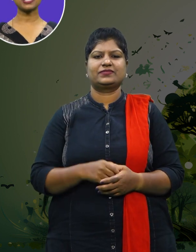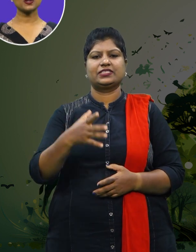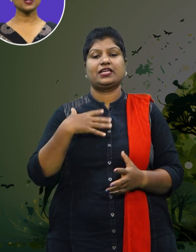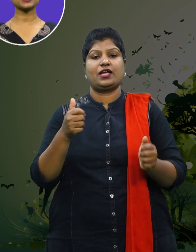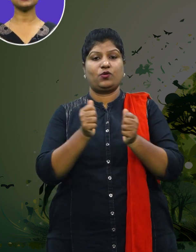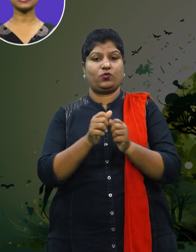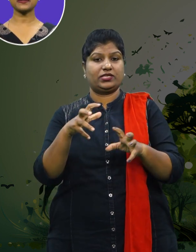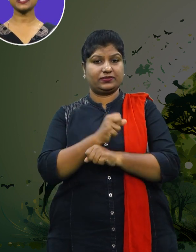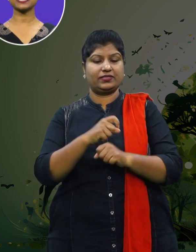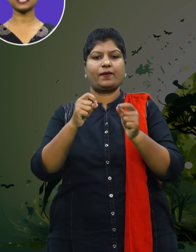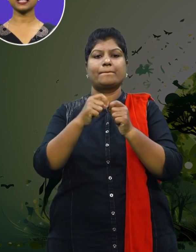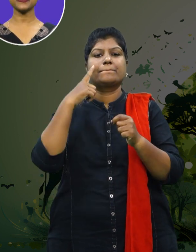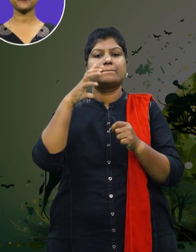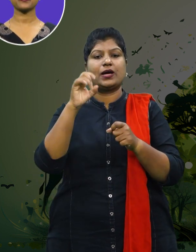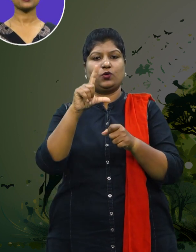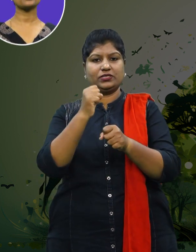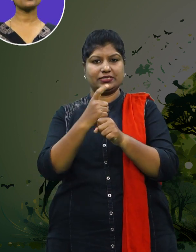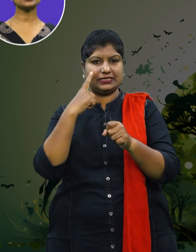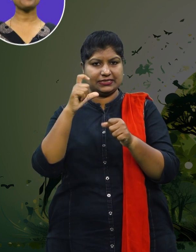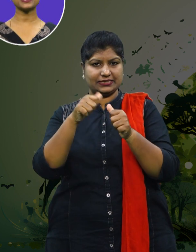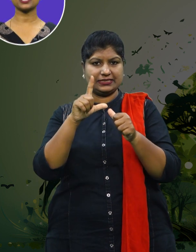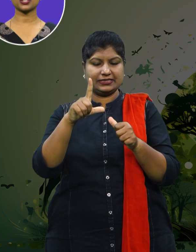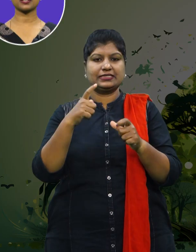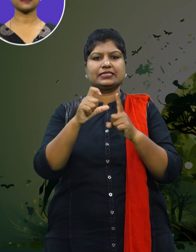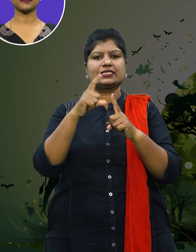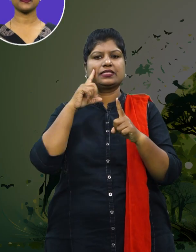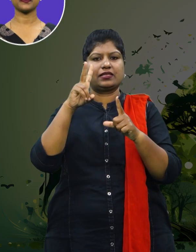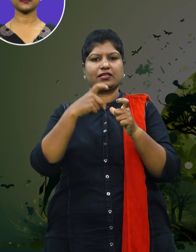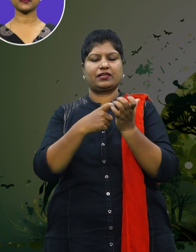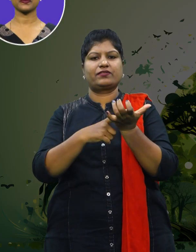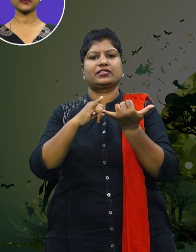Without biological diversity, we would perish.